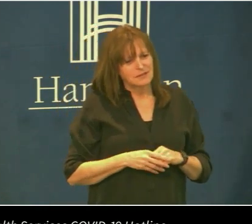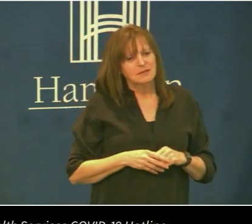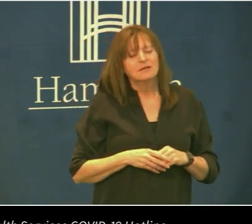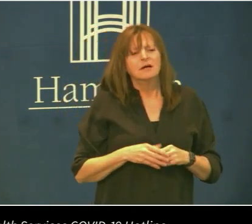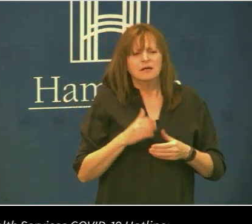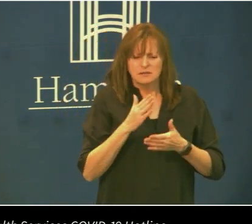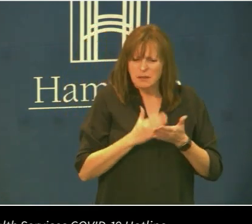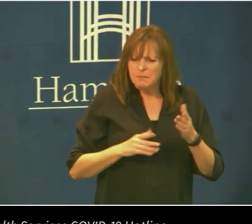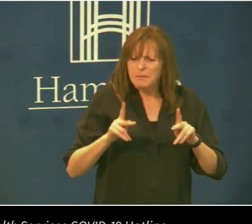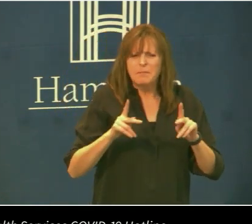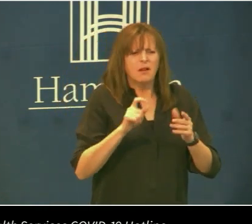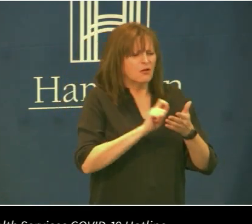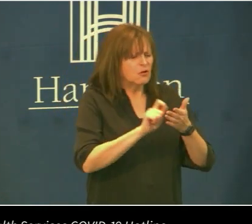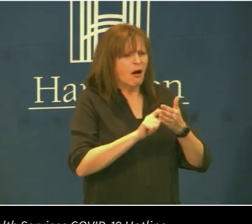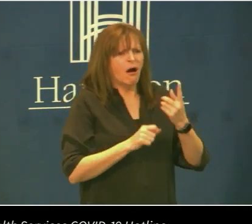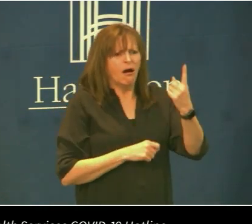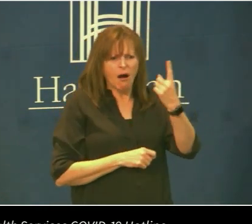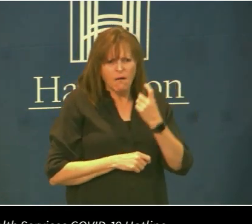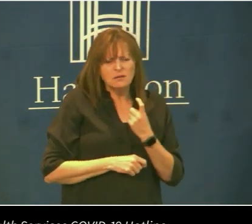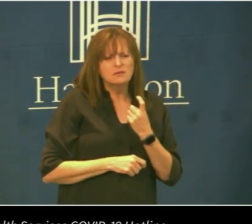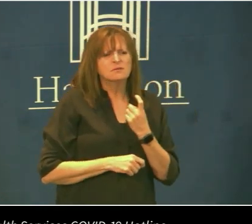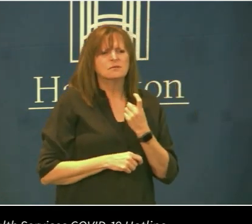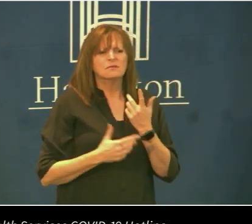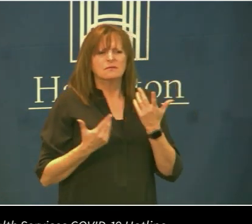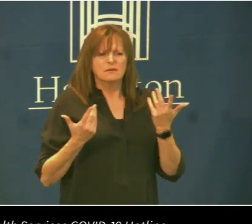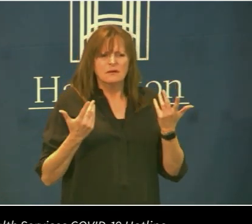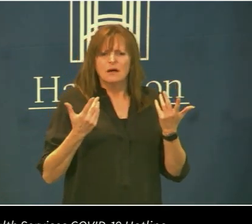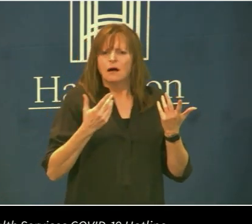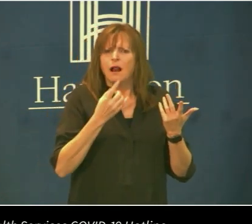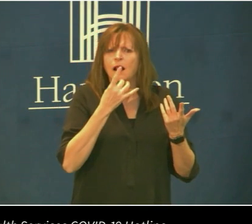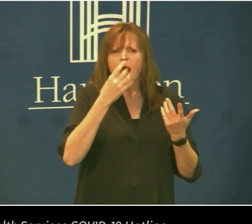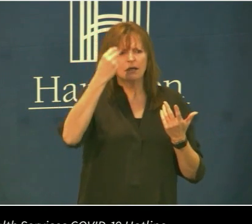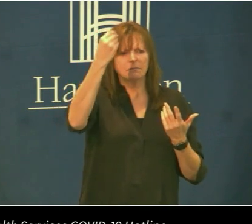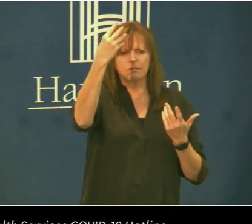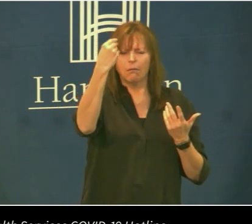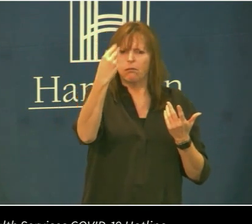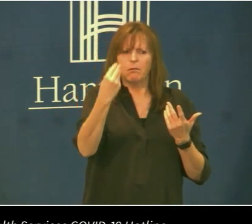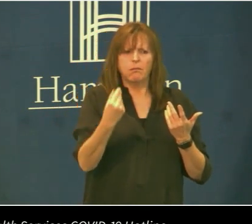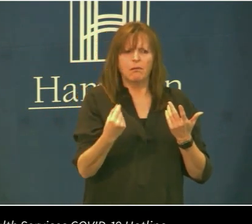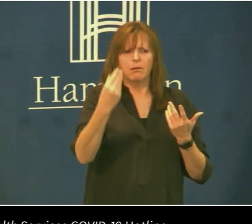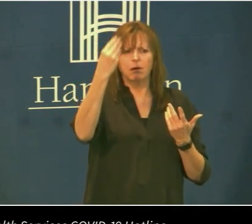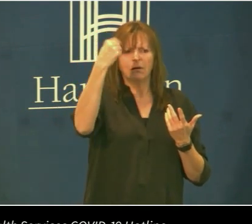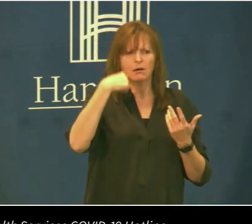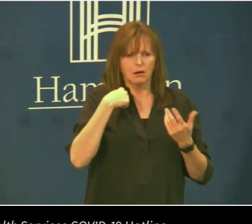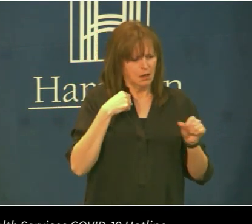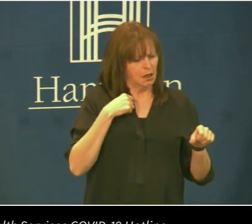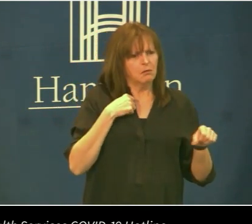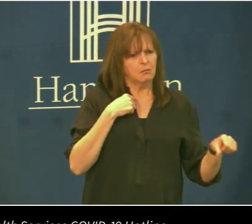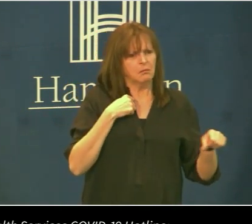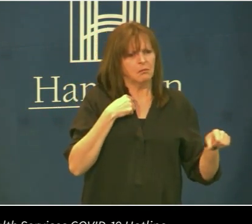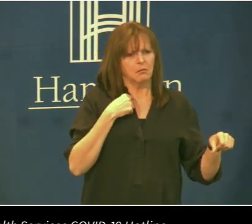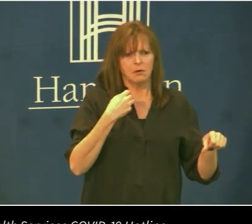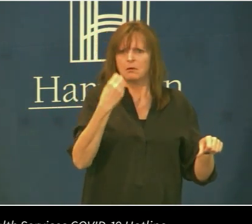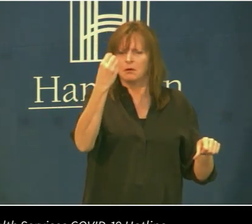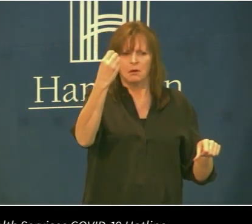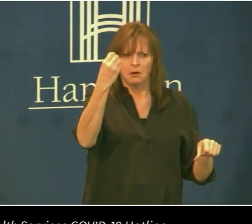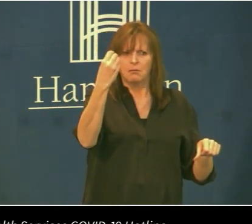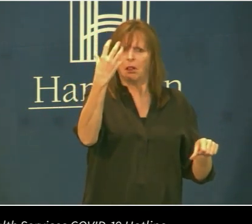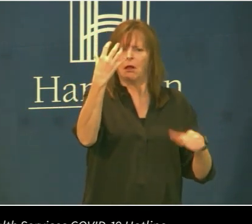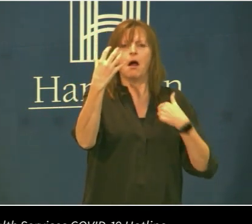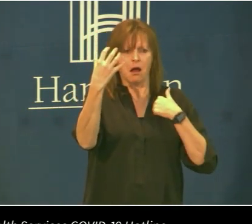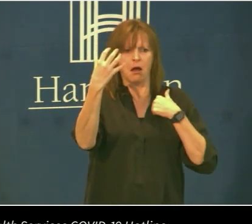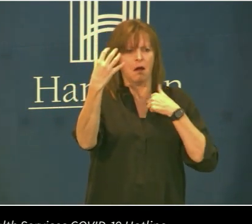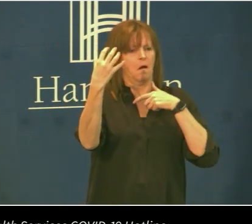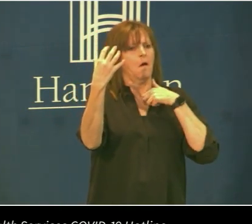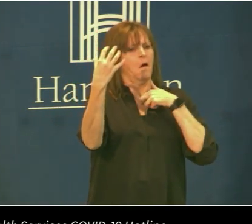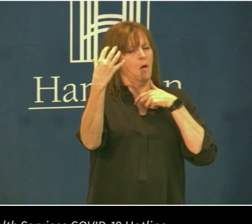order to activate crossing lights. And starting today, some of our pedestrian signals in Hamilton will be reprogrammed so pedestrians do